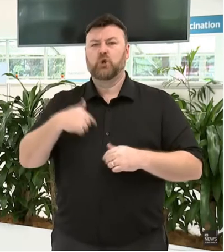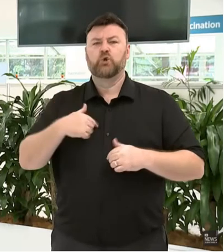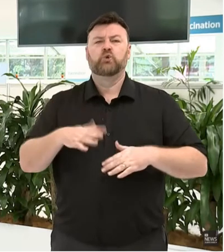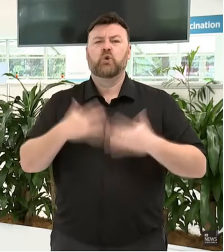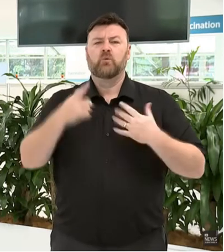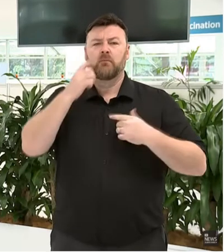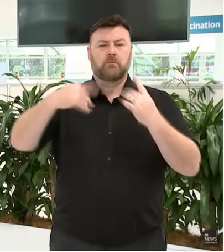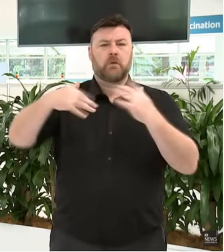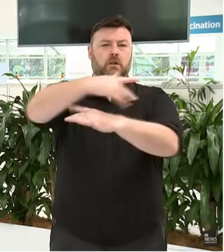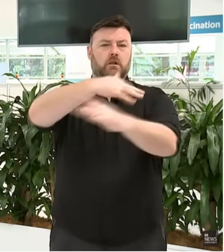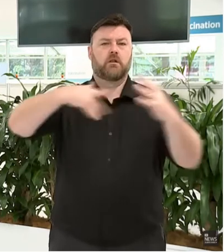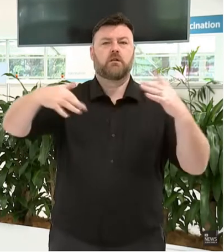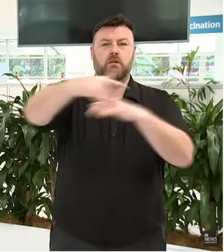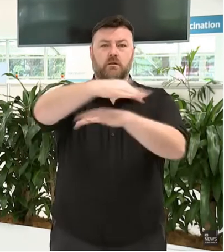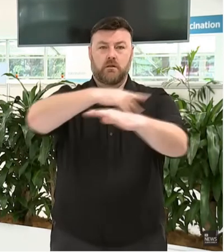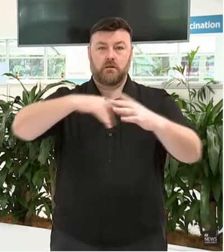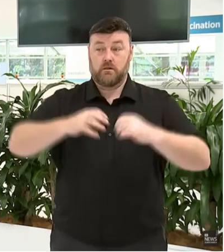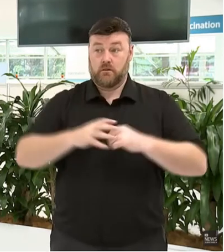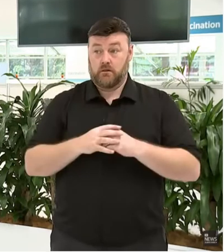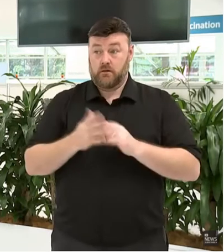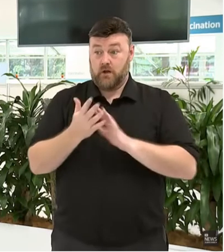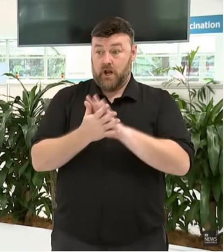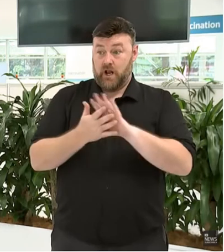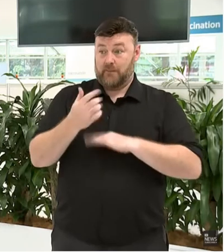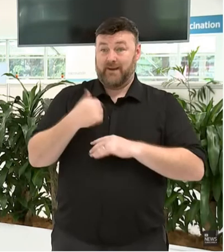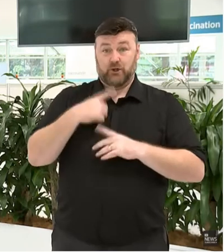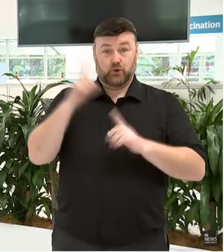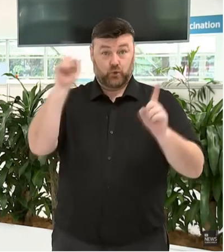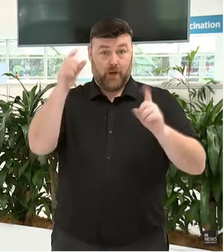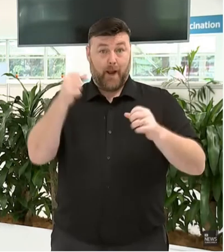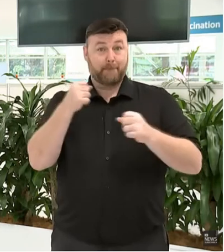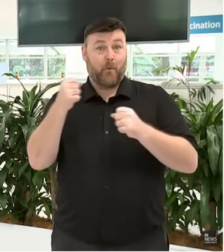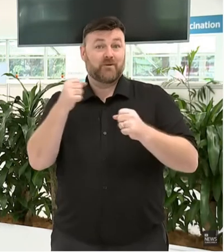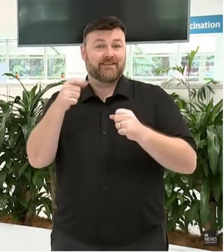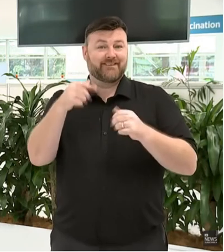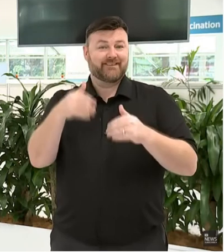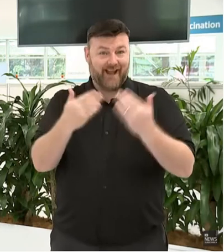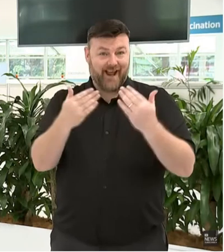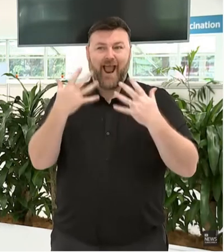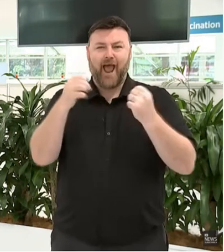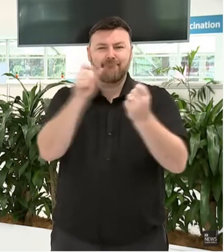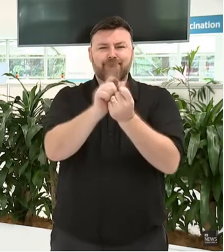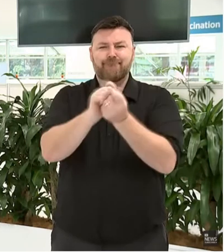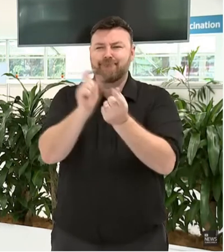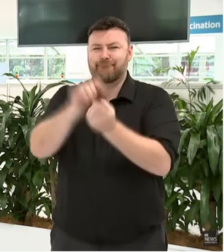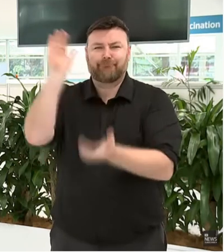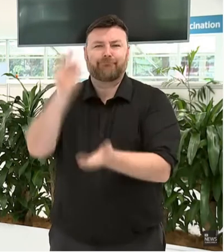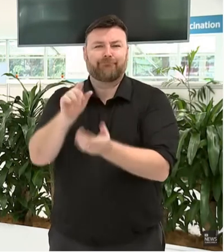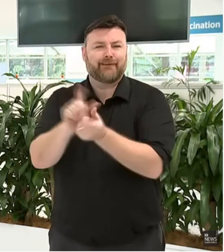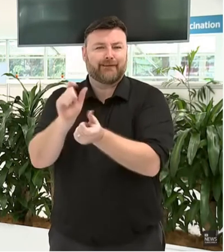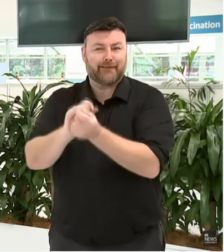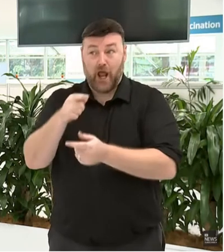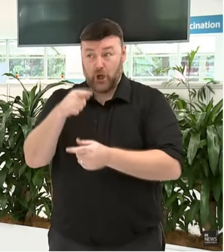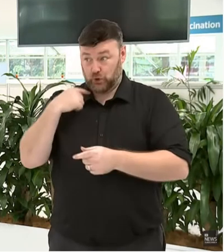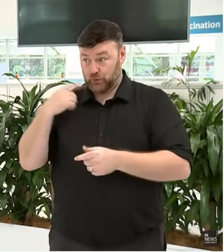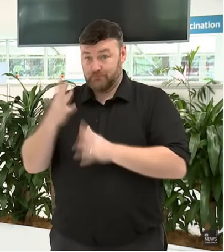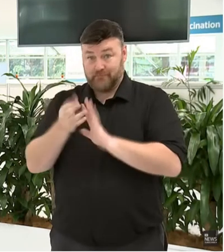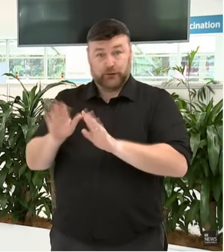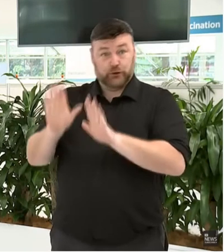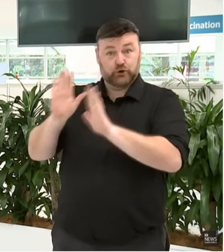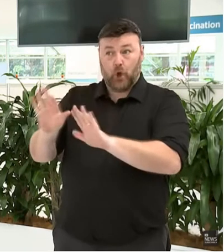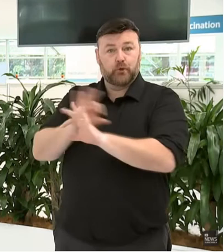much. Yeah. Would you discourage them from going out today for Boxing Day sales and then later for New Year's Eve? No. What I would say is